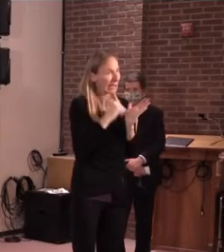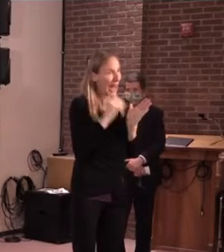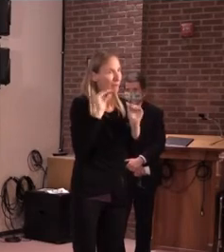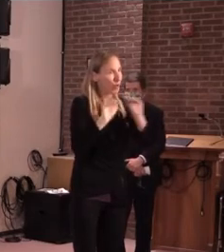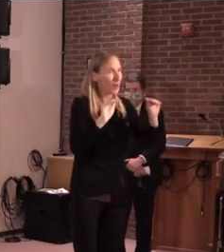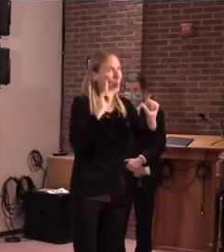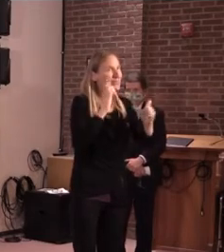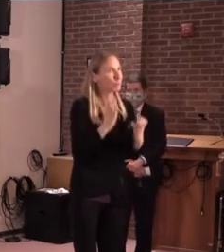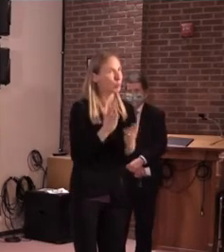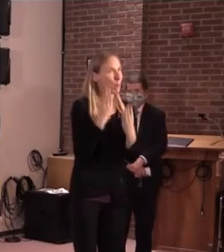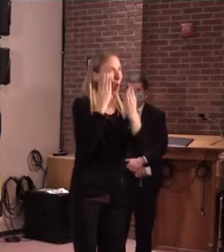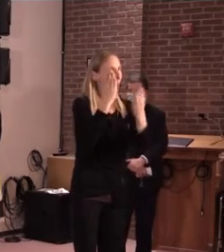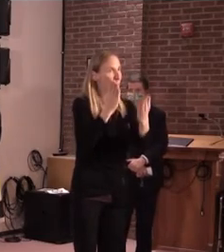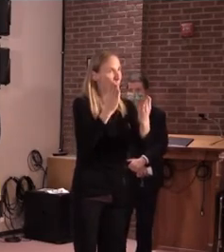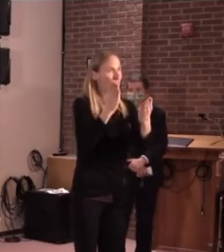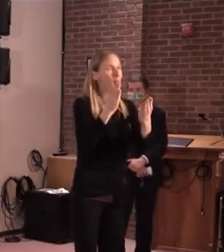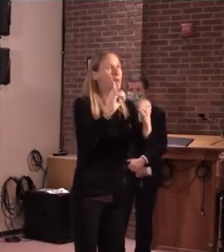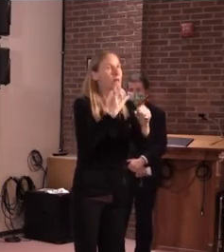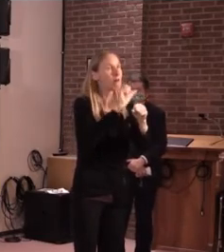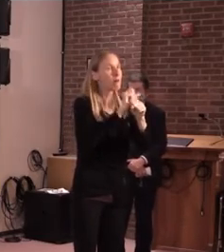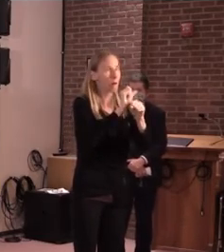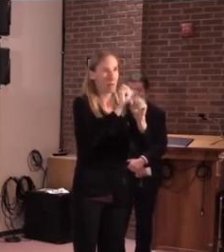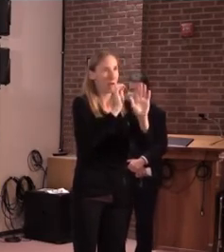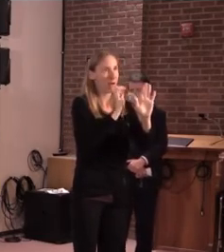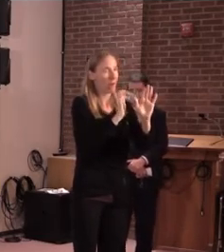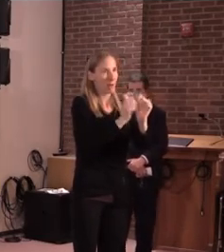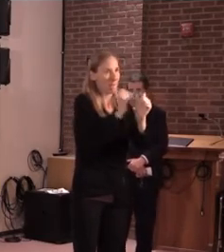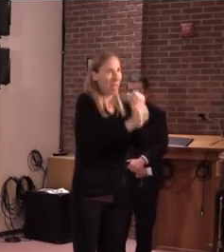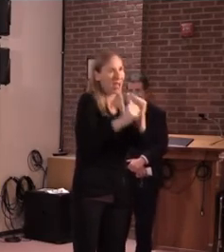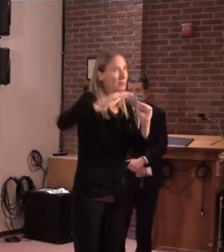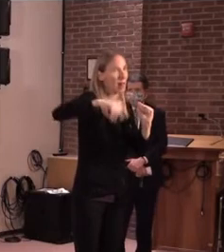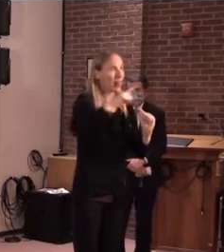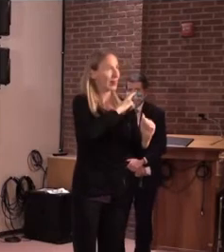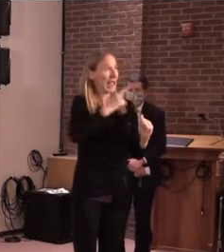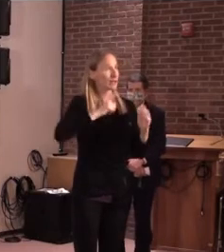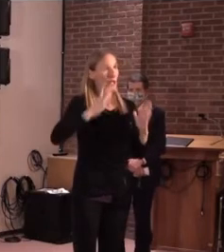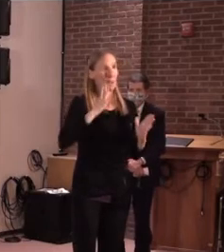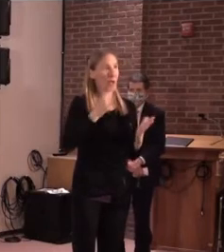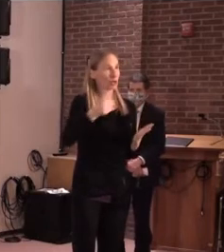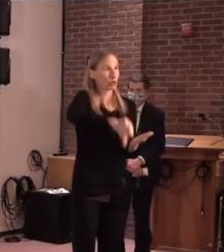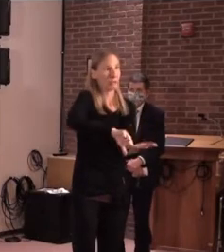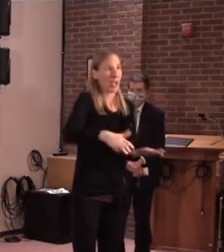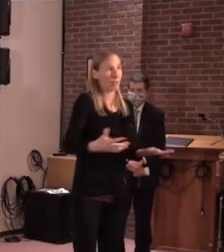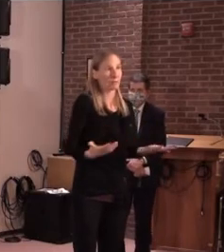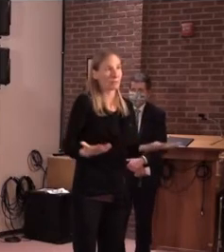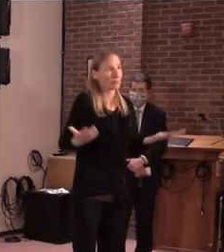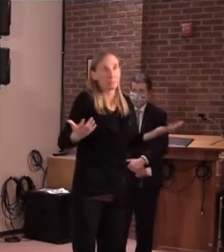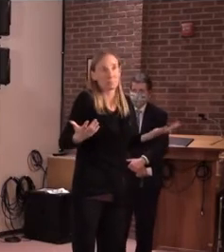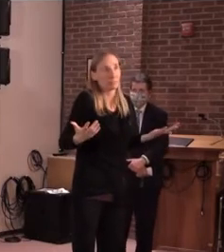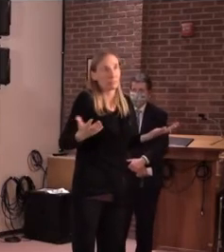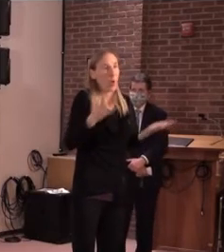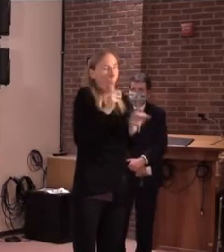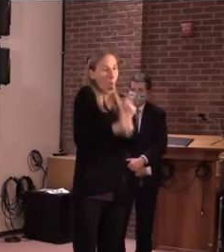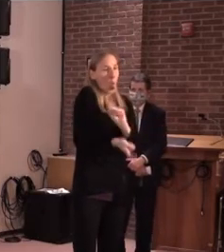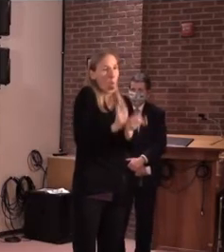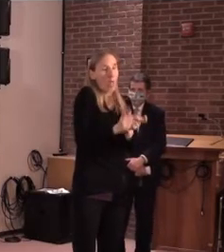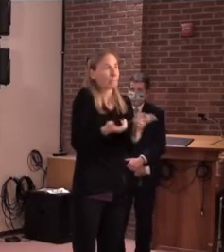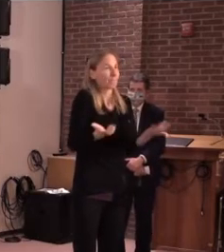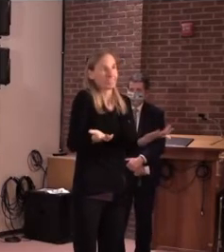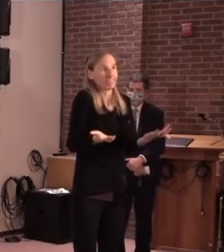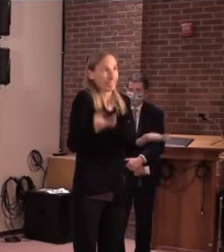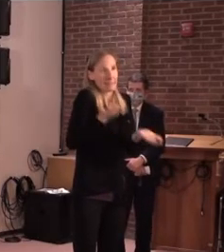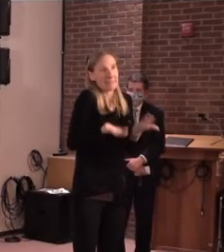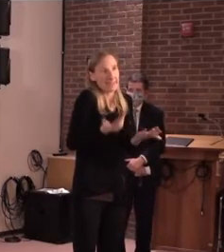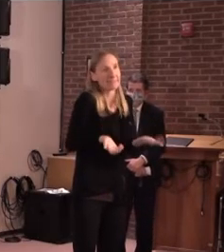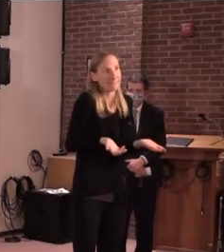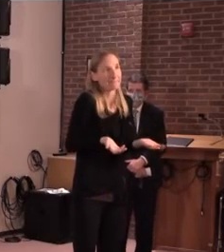this is our proposal to the legislature. We'll need their support in doing so. They might have some ideas of their own, might want to make some changes,